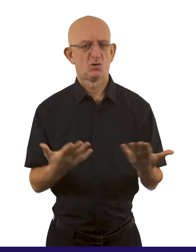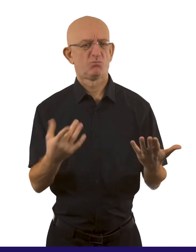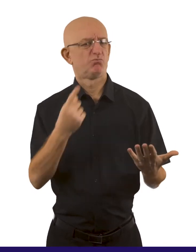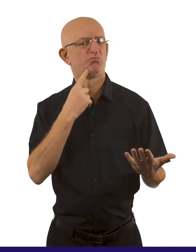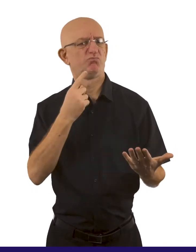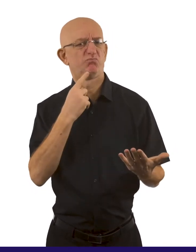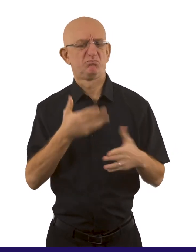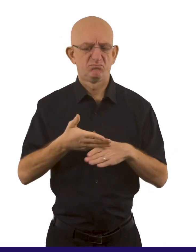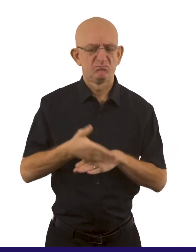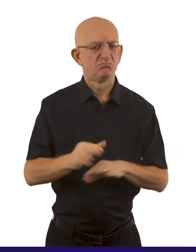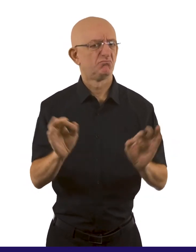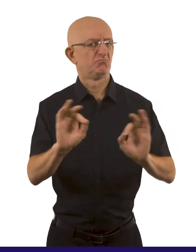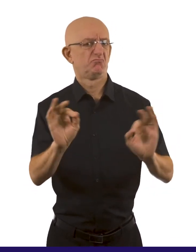No effort?